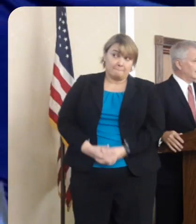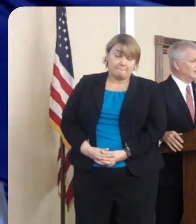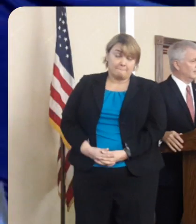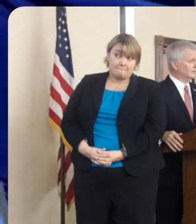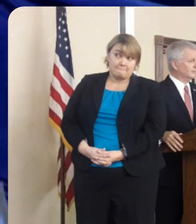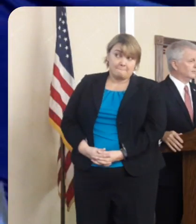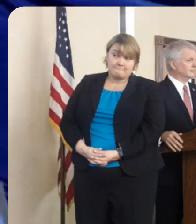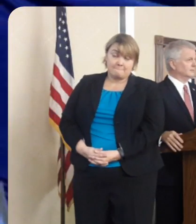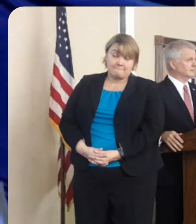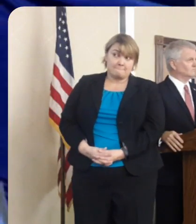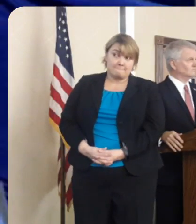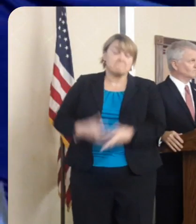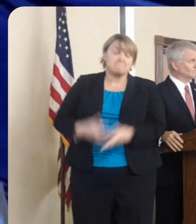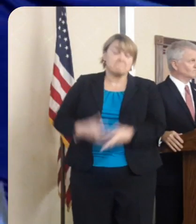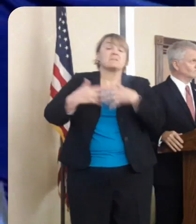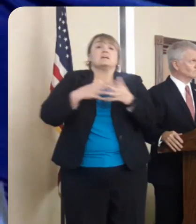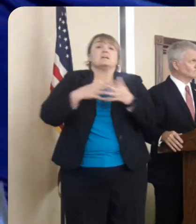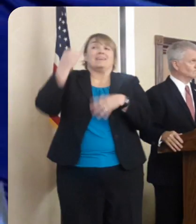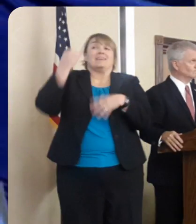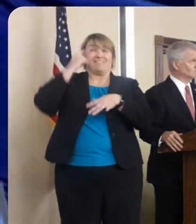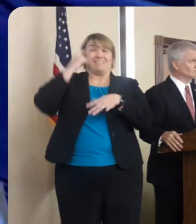principles?